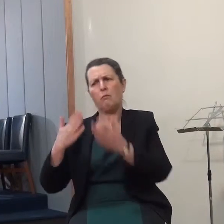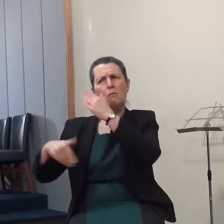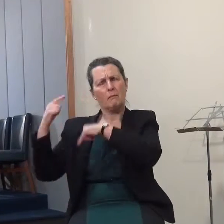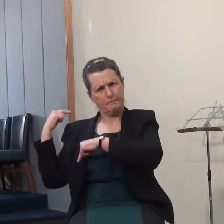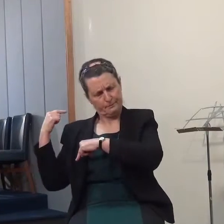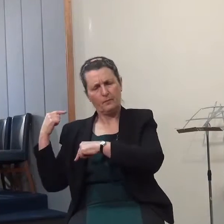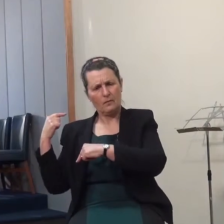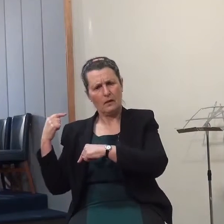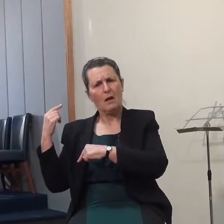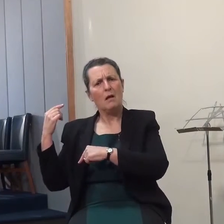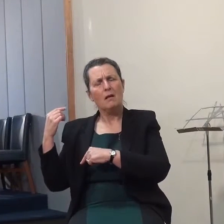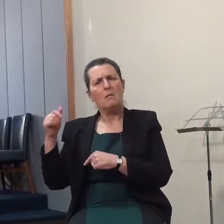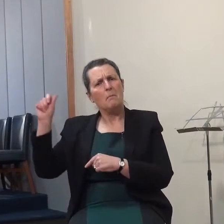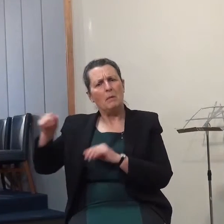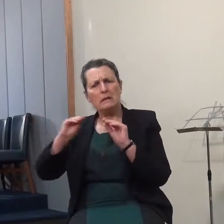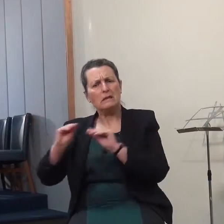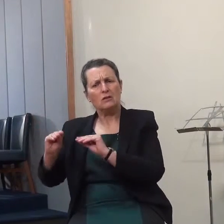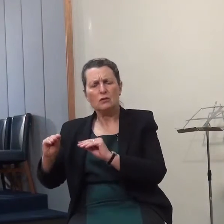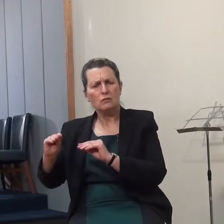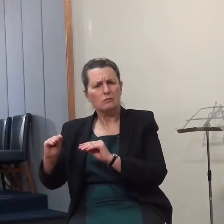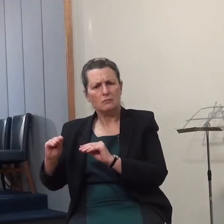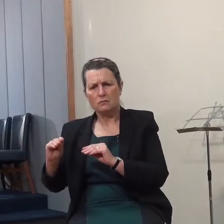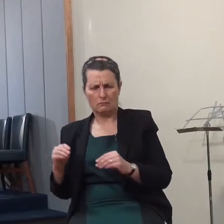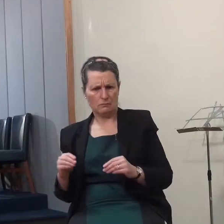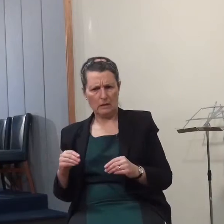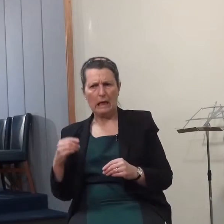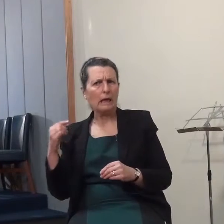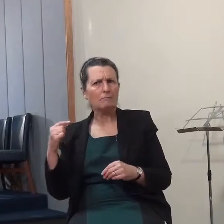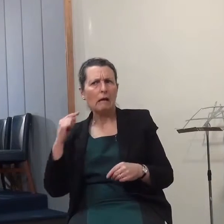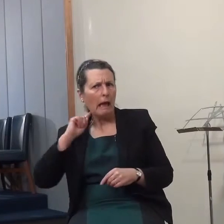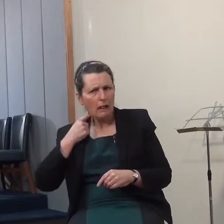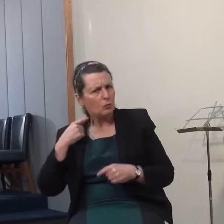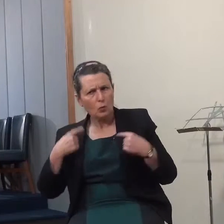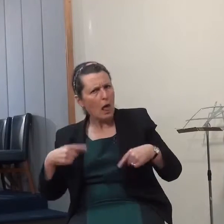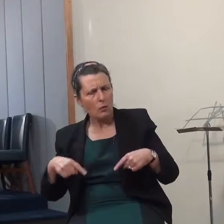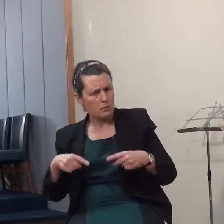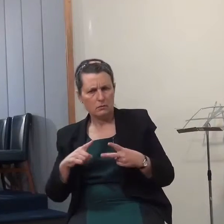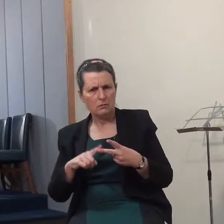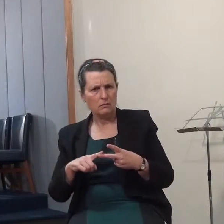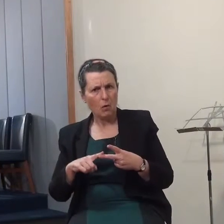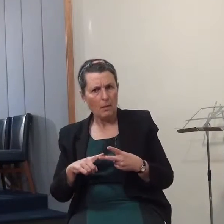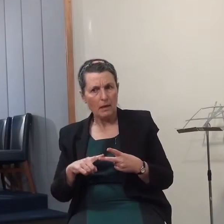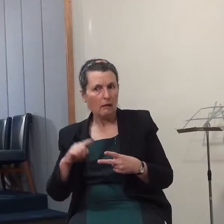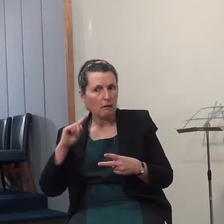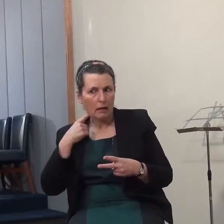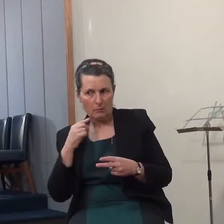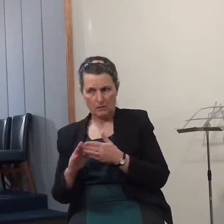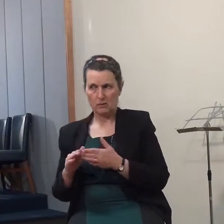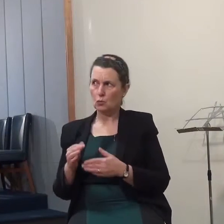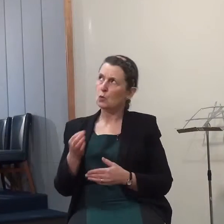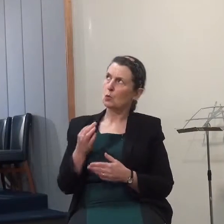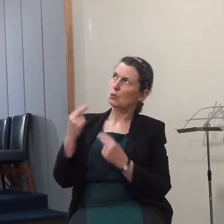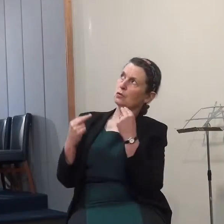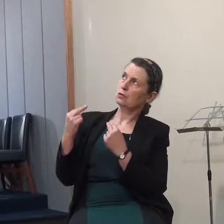time, thou shalt not kill, and whosoever shall kill shall be in danger of the judgment.